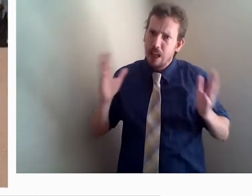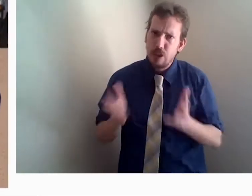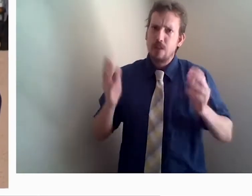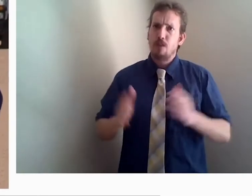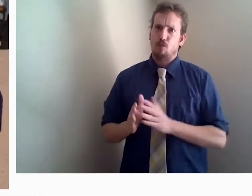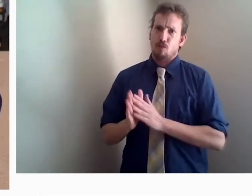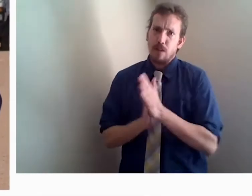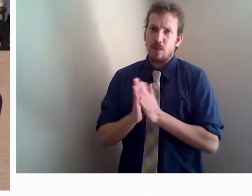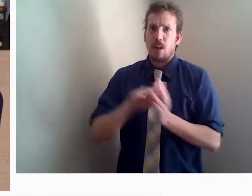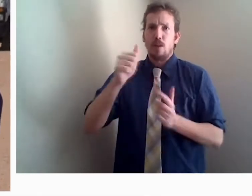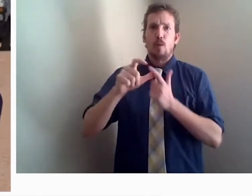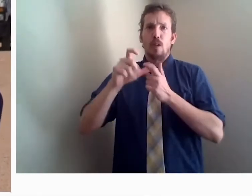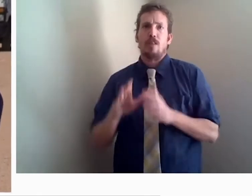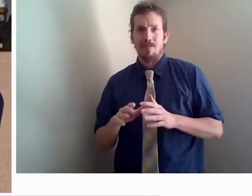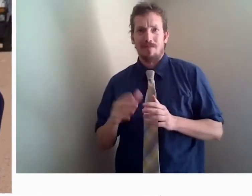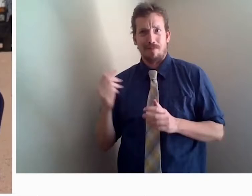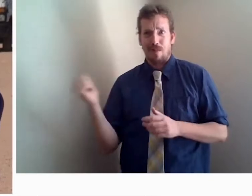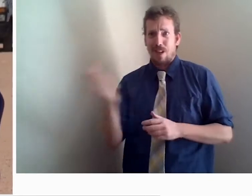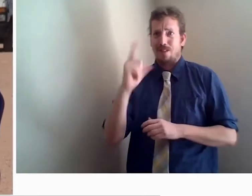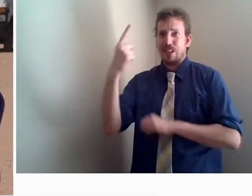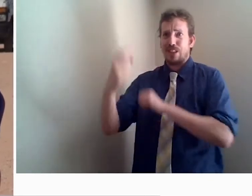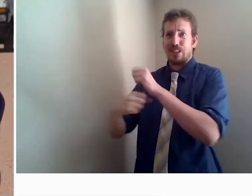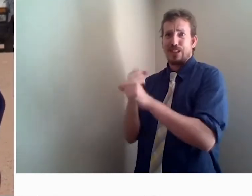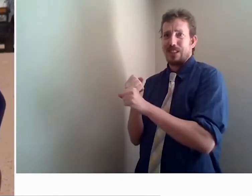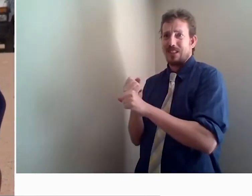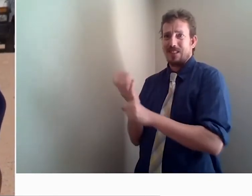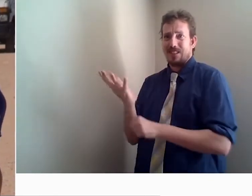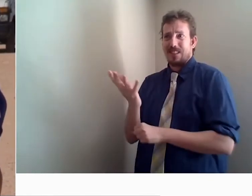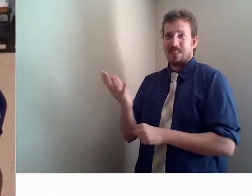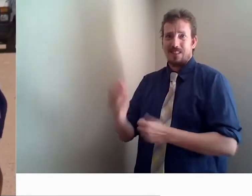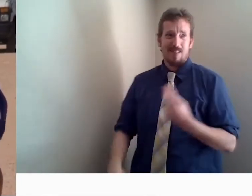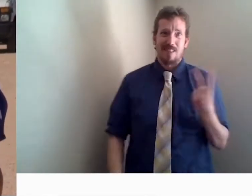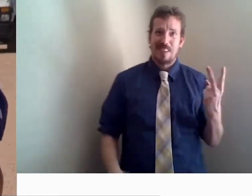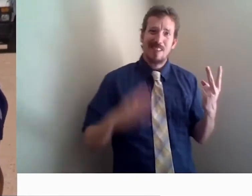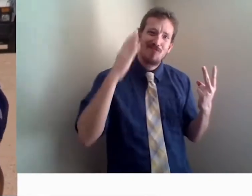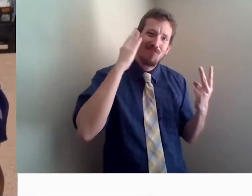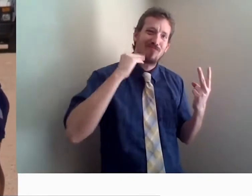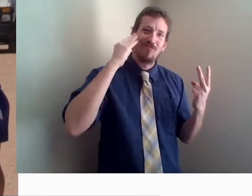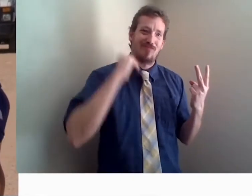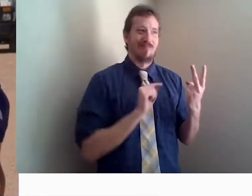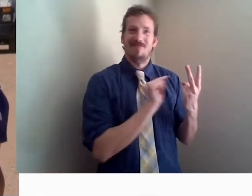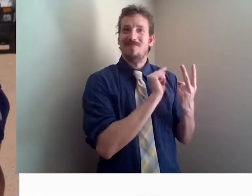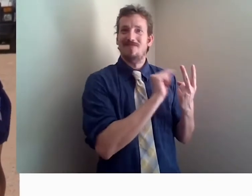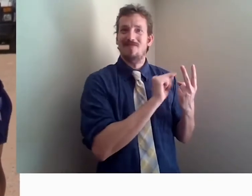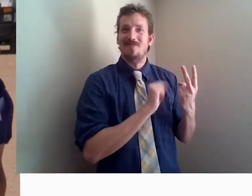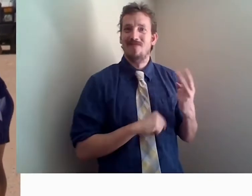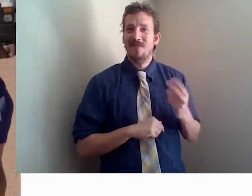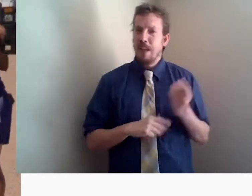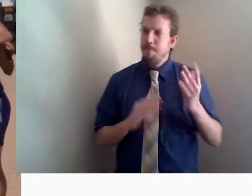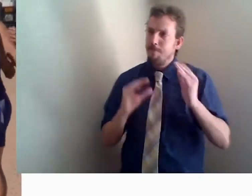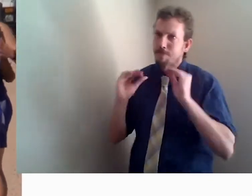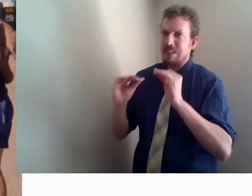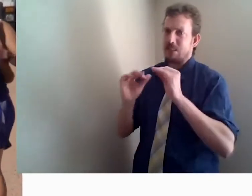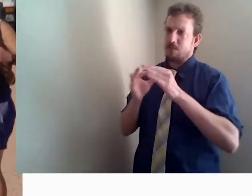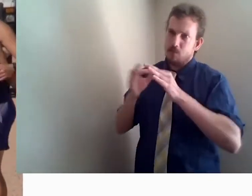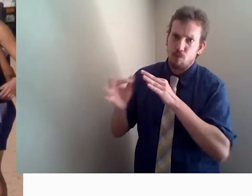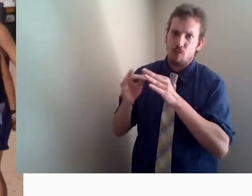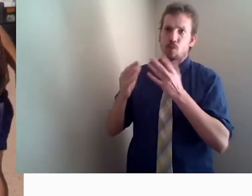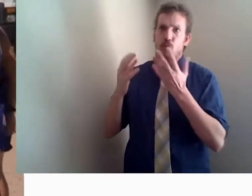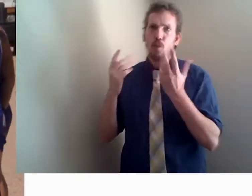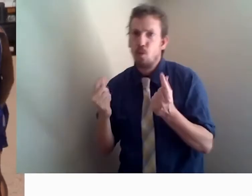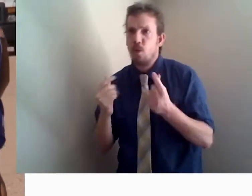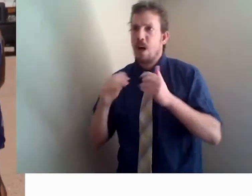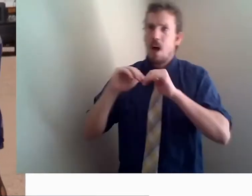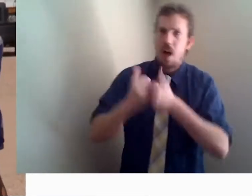They've really taken up that role of encouraging and motivating and inspiring the other athletes. They're the veterans on the